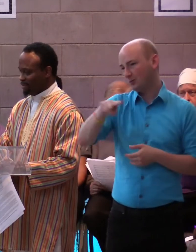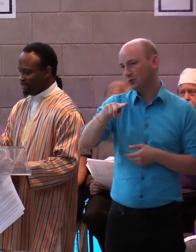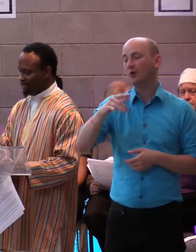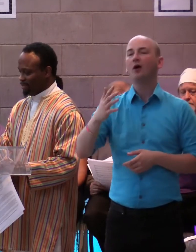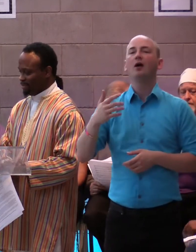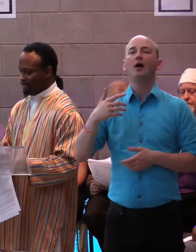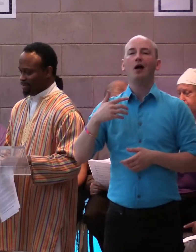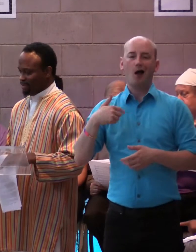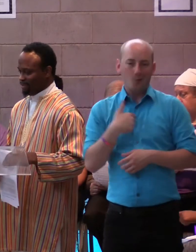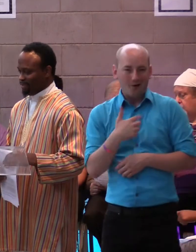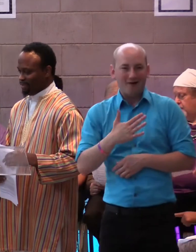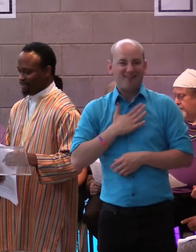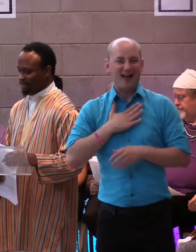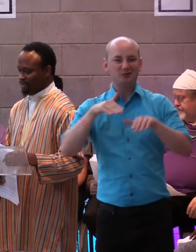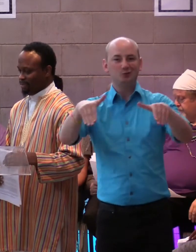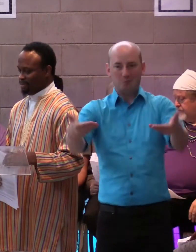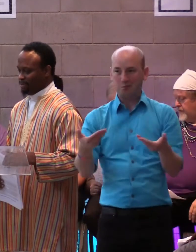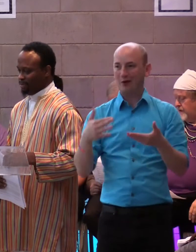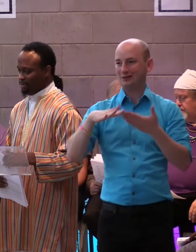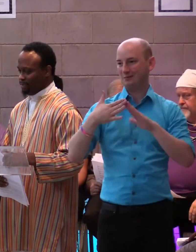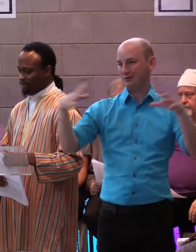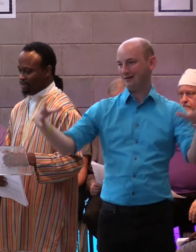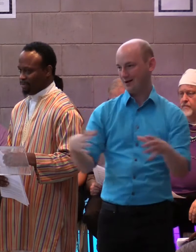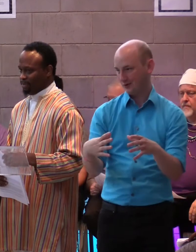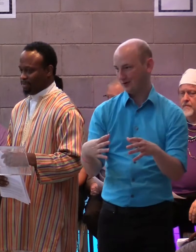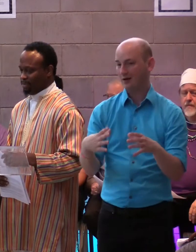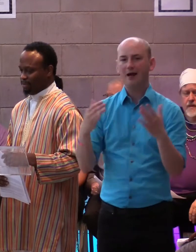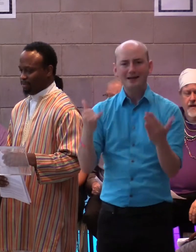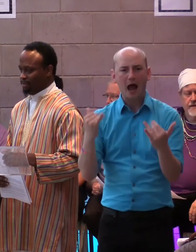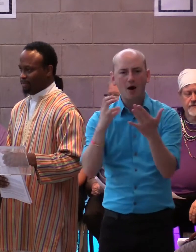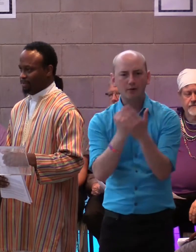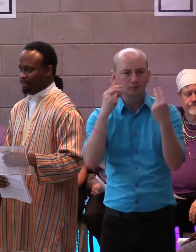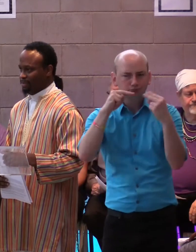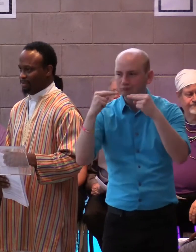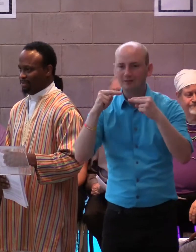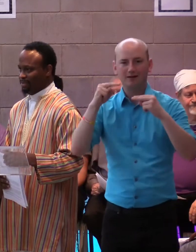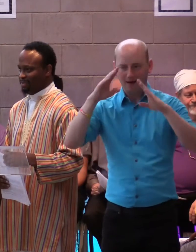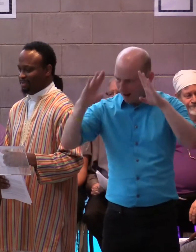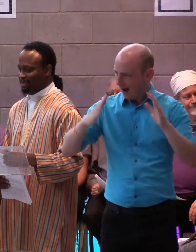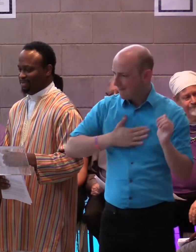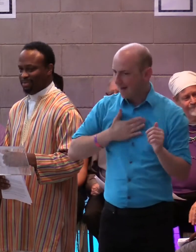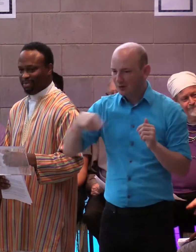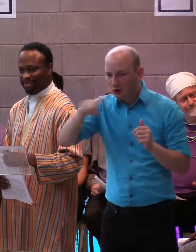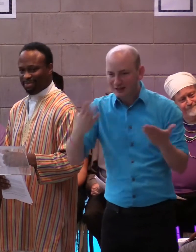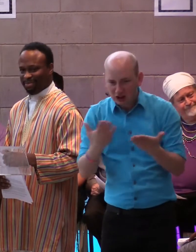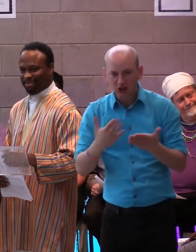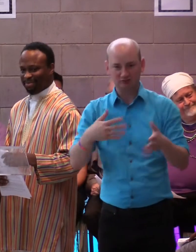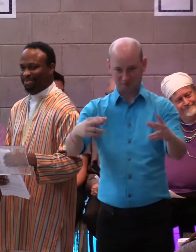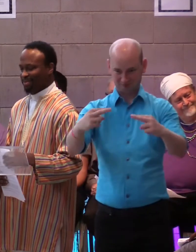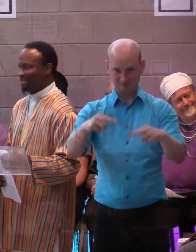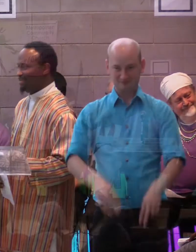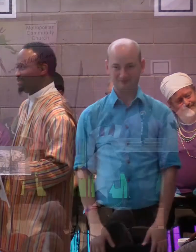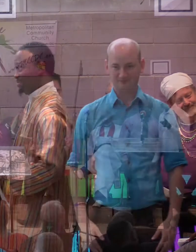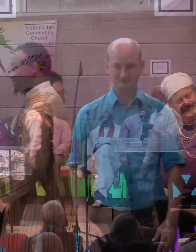so glad to bring this community together. If you'll turn eye to eye and just say, I am glad you're here. I'll see you next year.